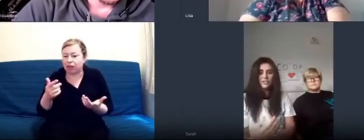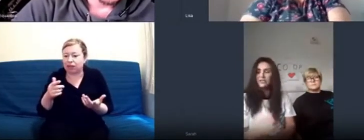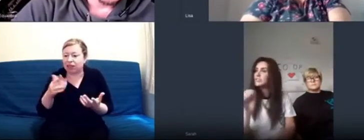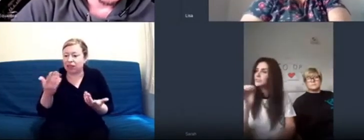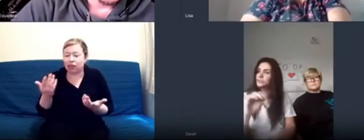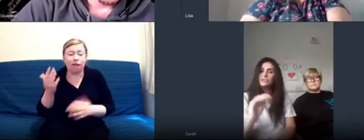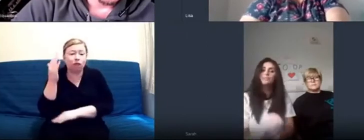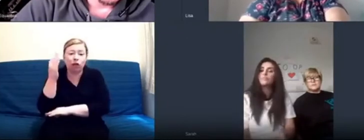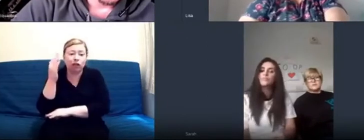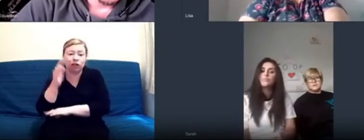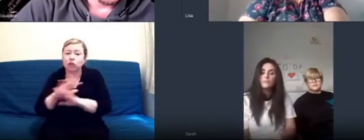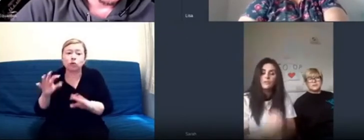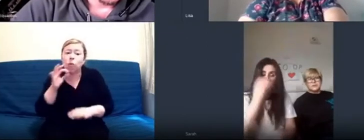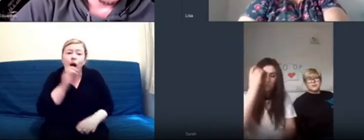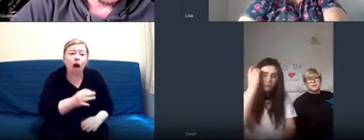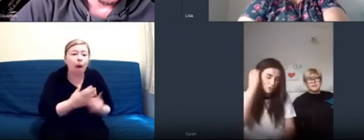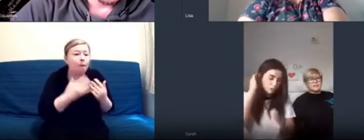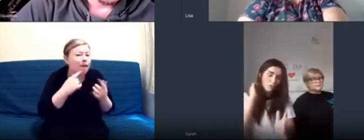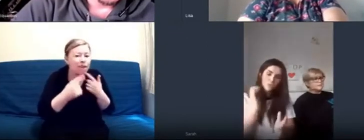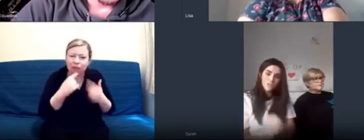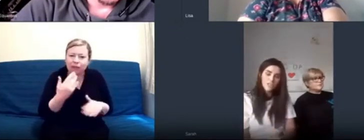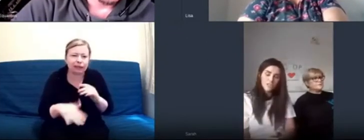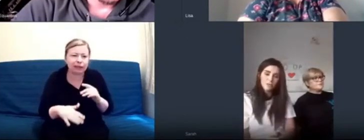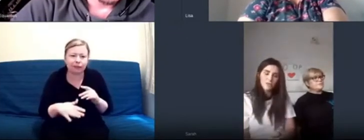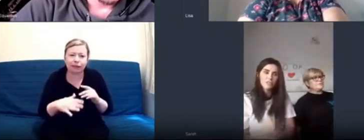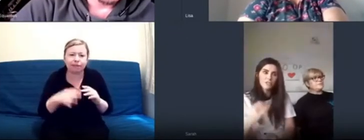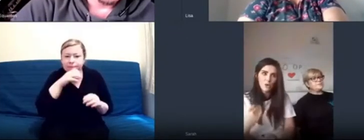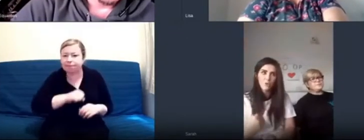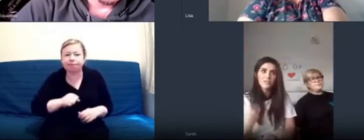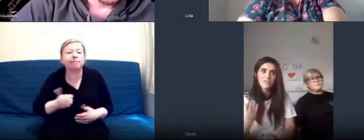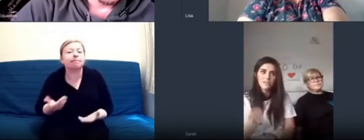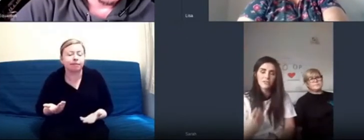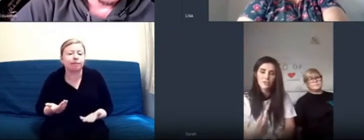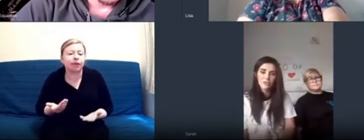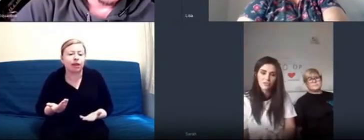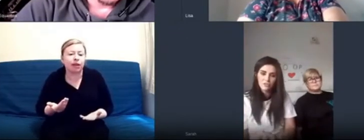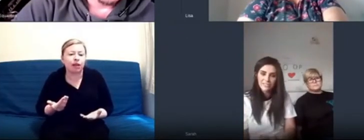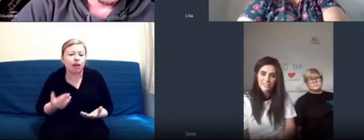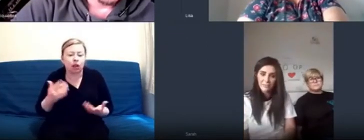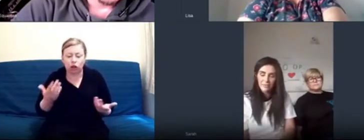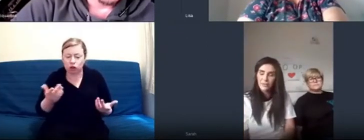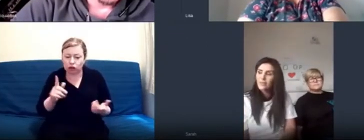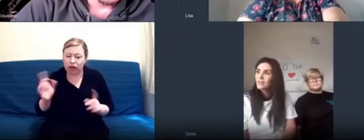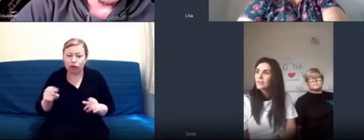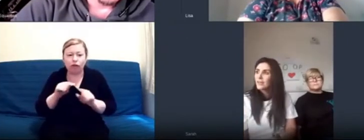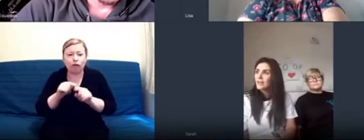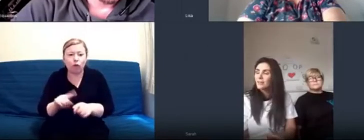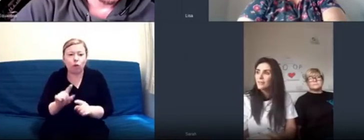don't question it. Just do what's on the sheet, because there's always a reason.